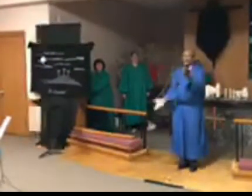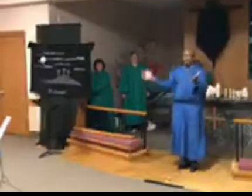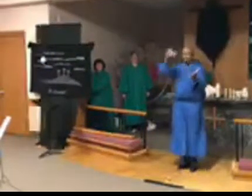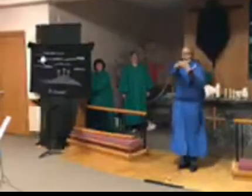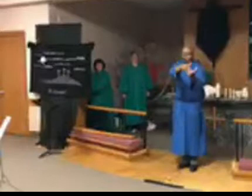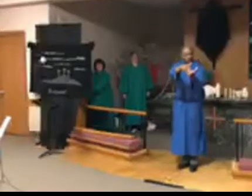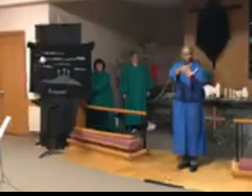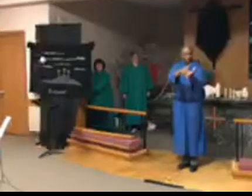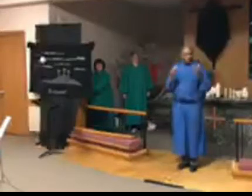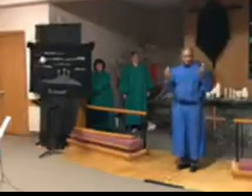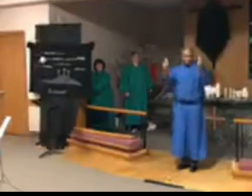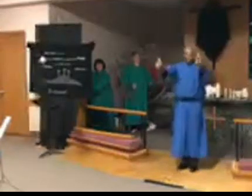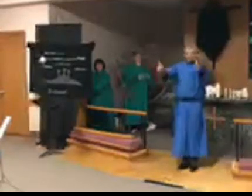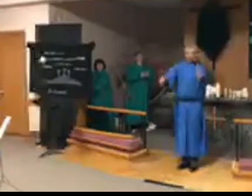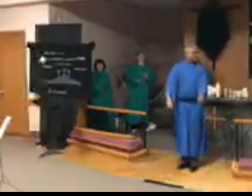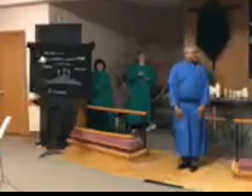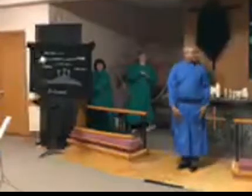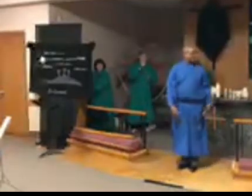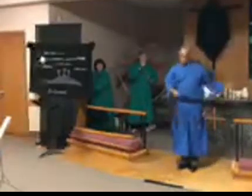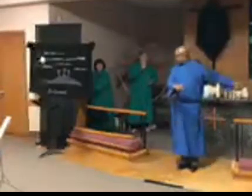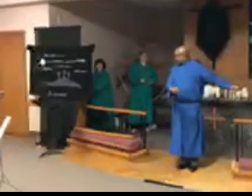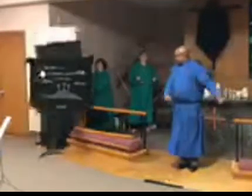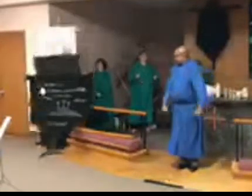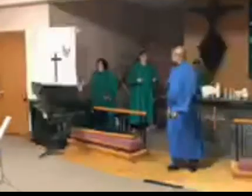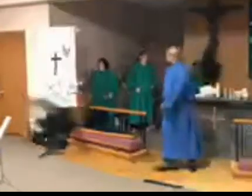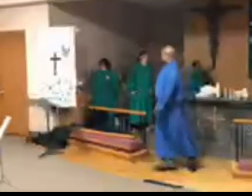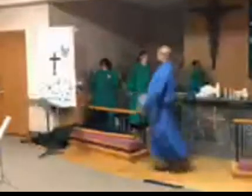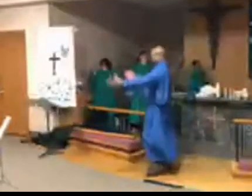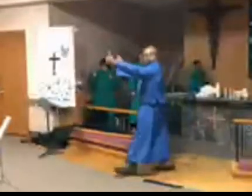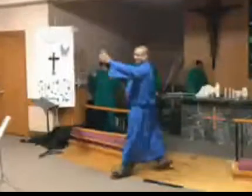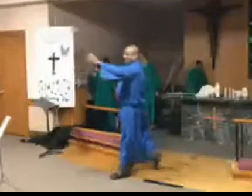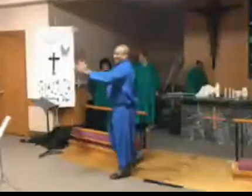Jesus has risen. He has risen indeed.